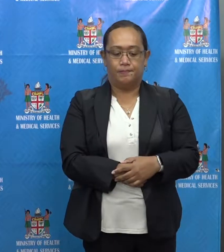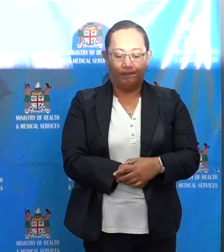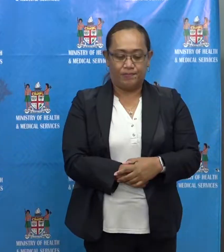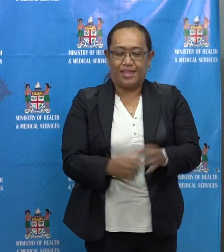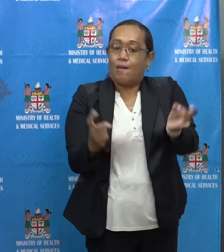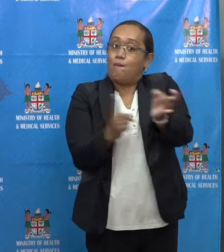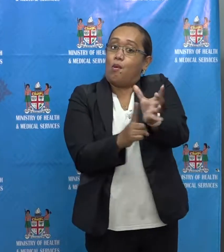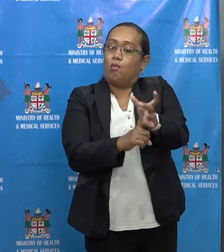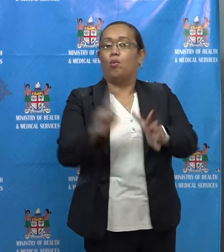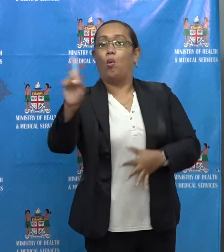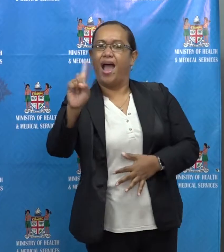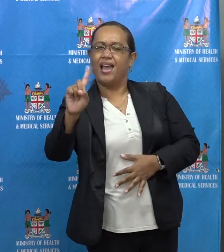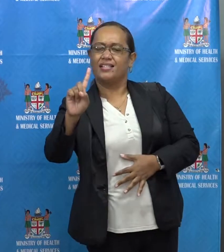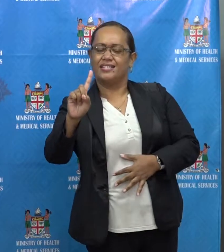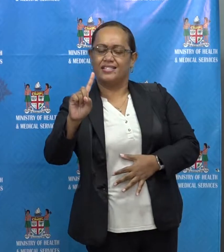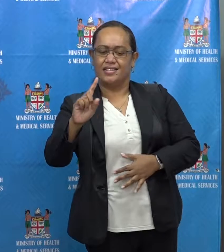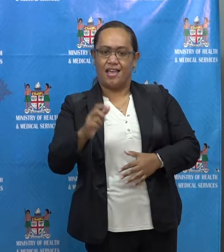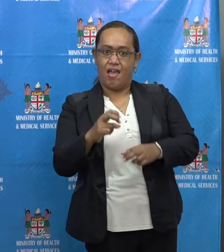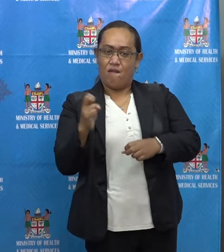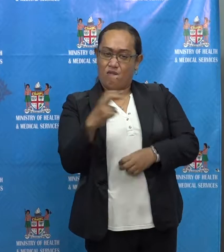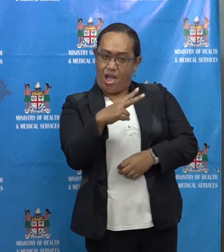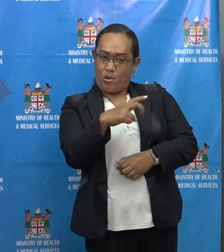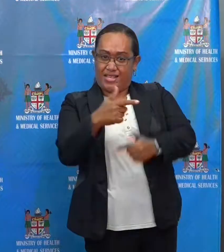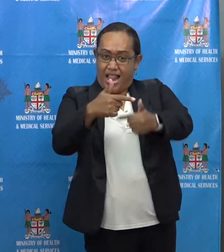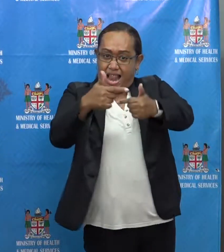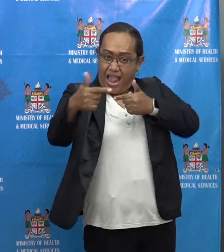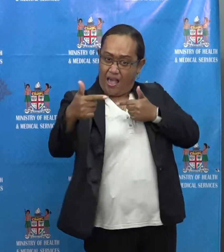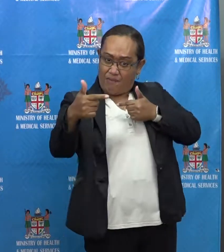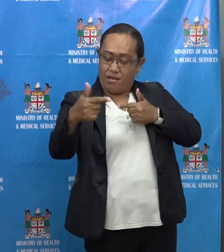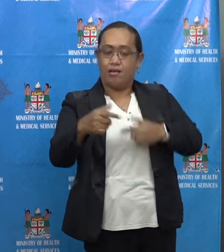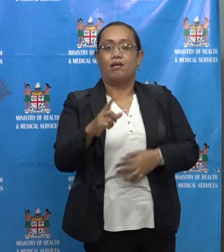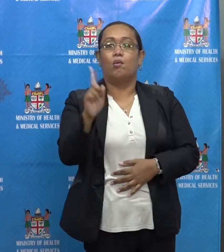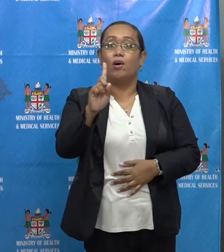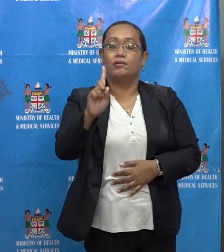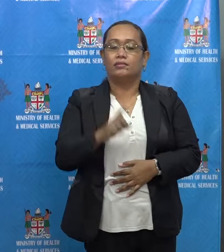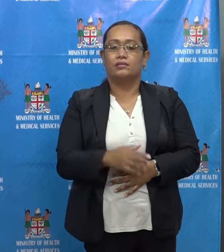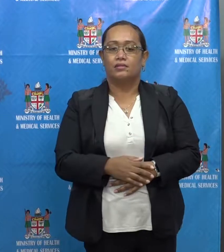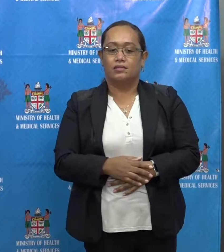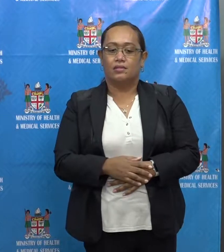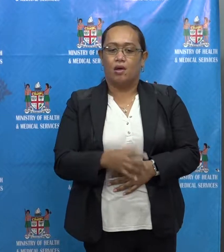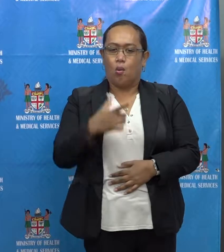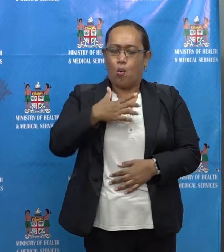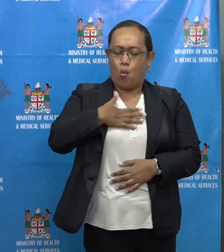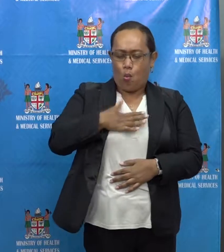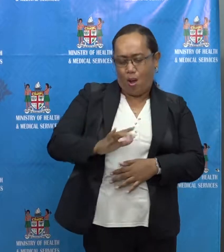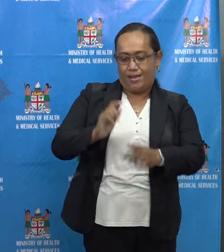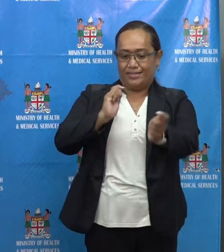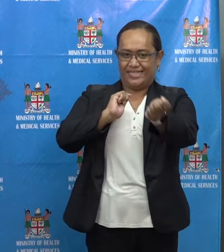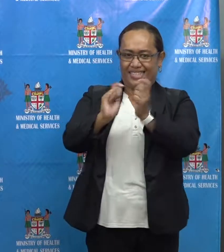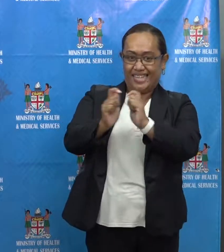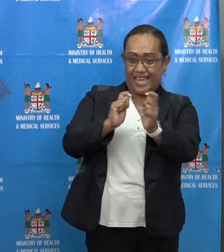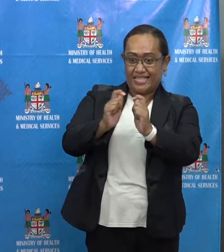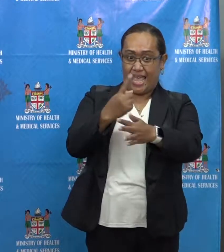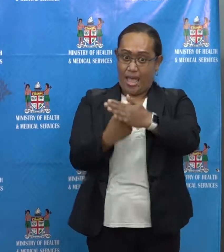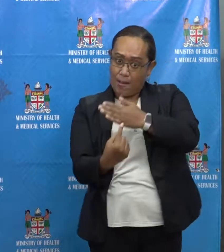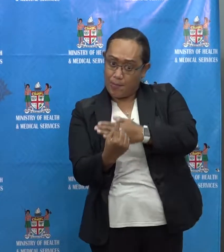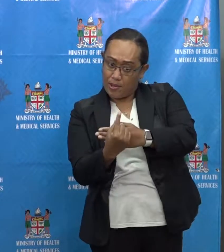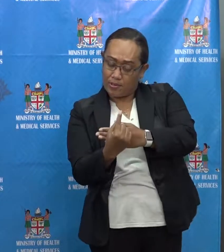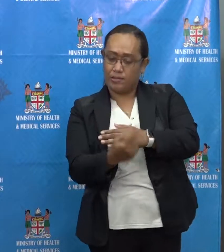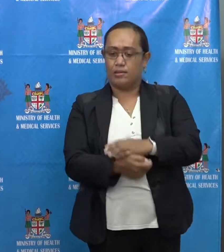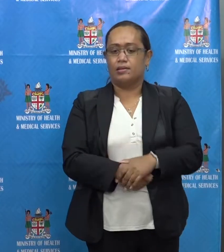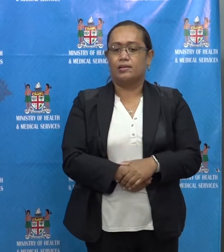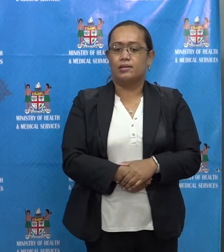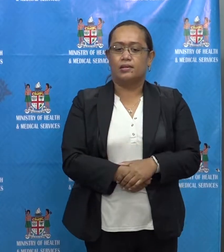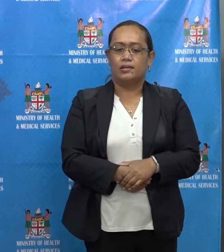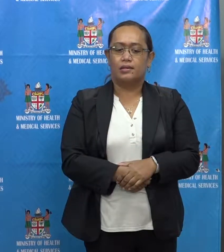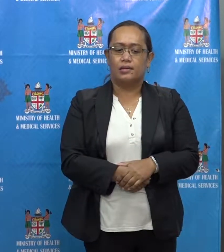Importantly, the level of virus becomes detectable on a test where the level of virus only becomes detectable